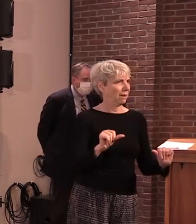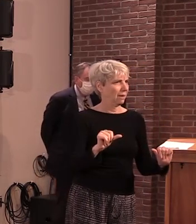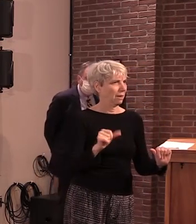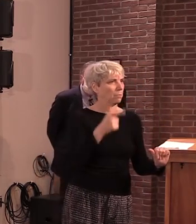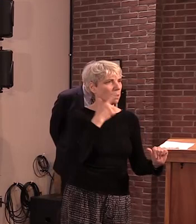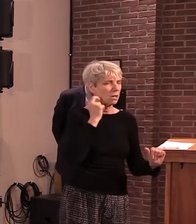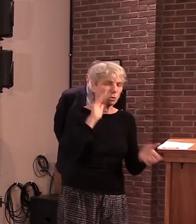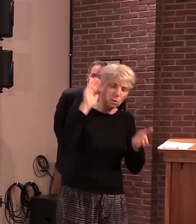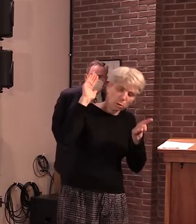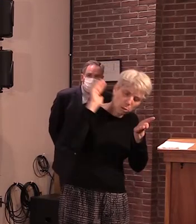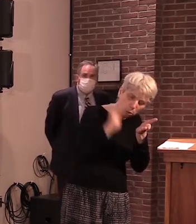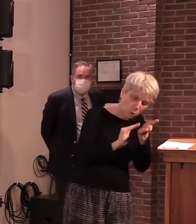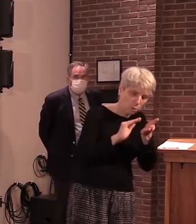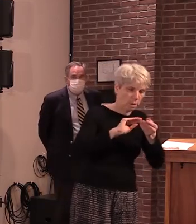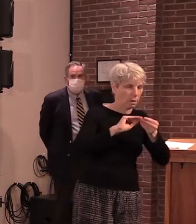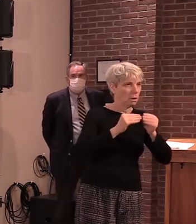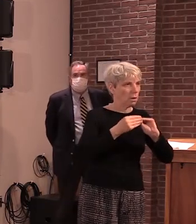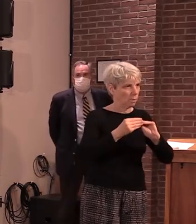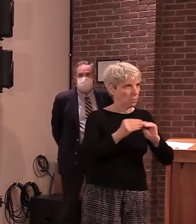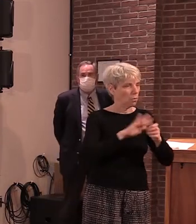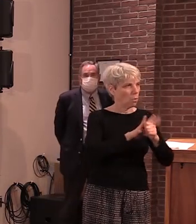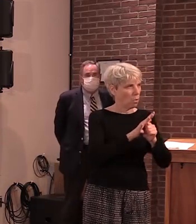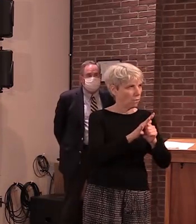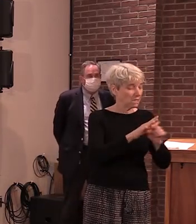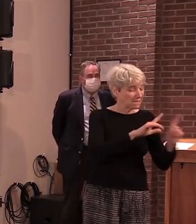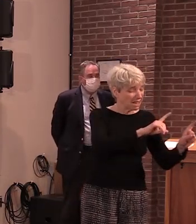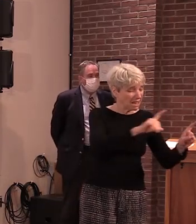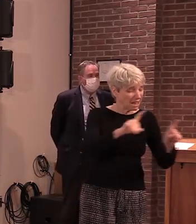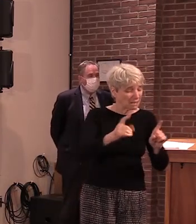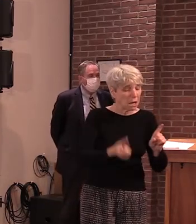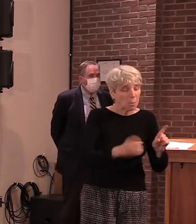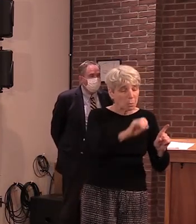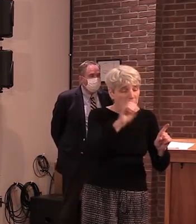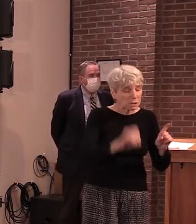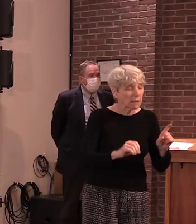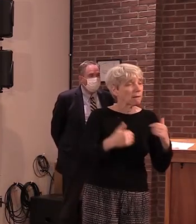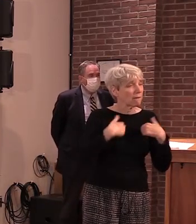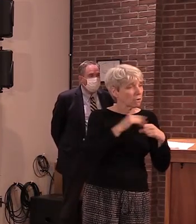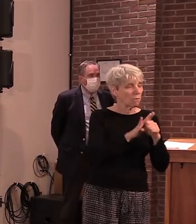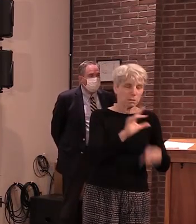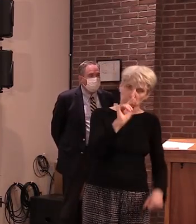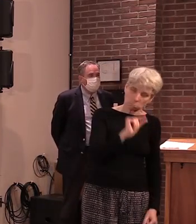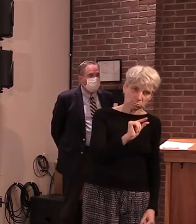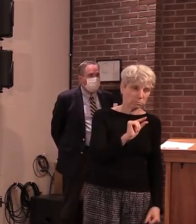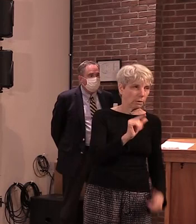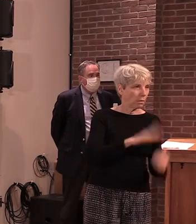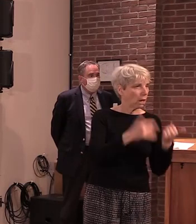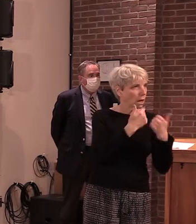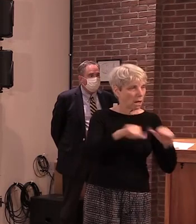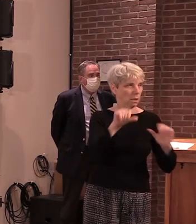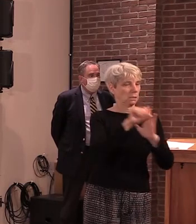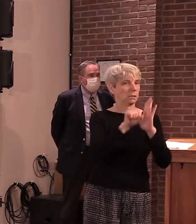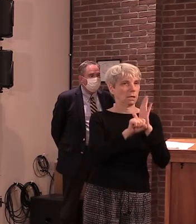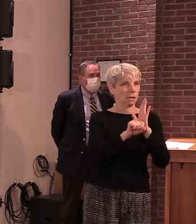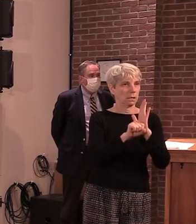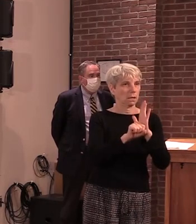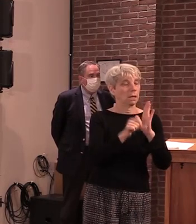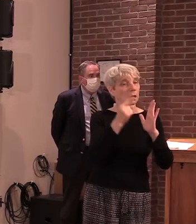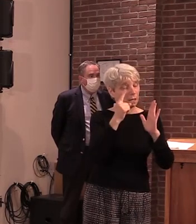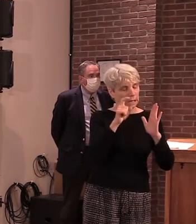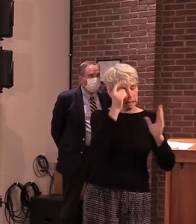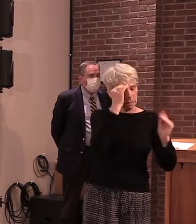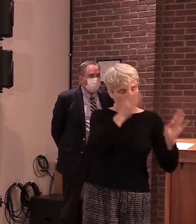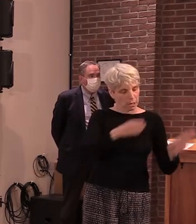rate to do this. But I understand the apprehension, and we want to make sure that we provide for that, and maybe the